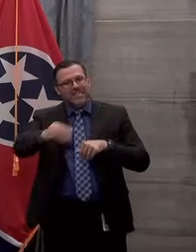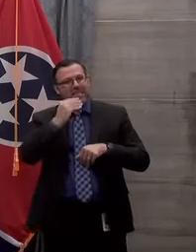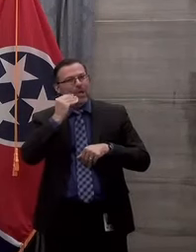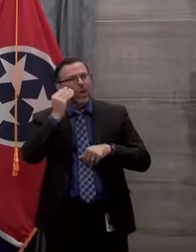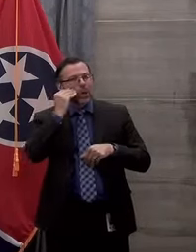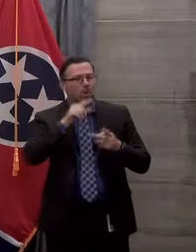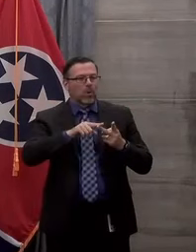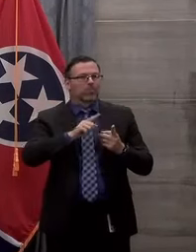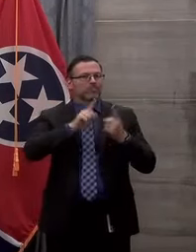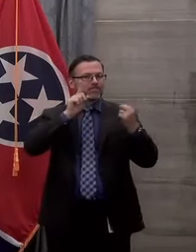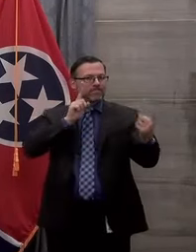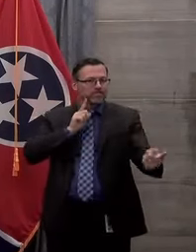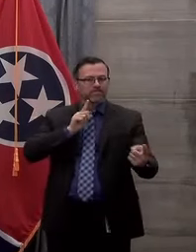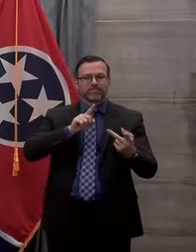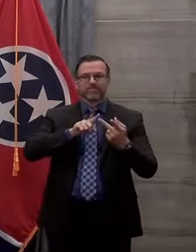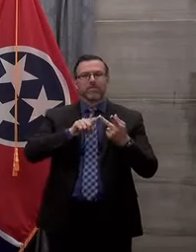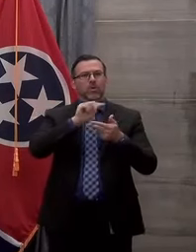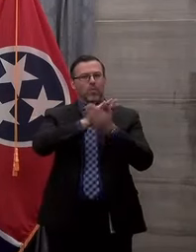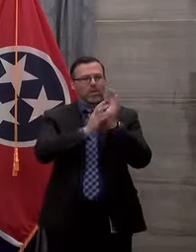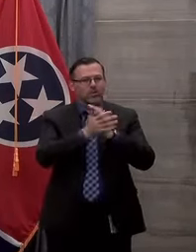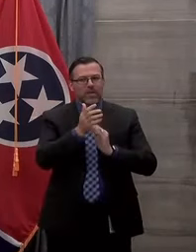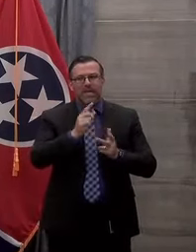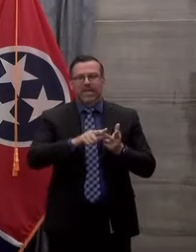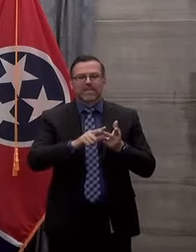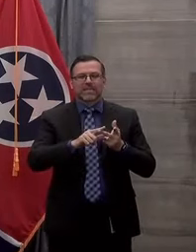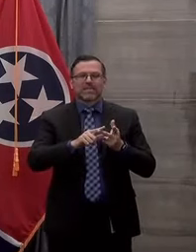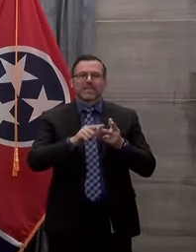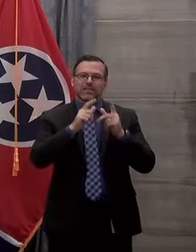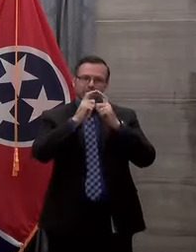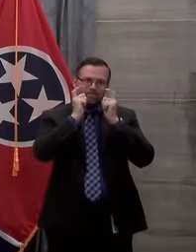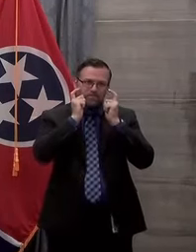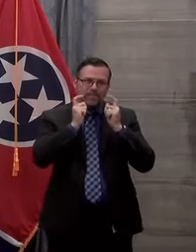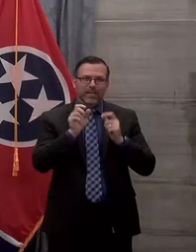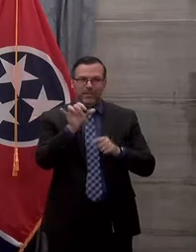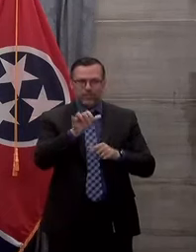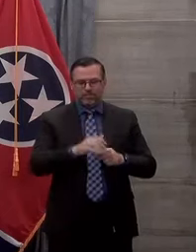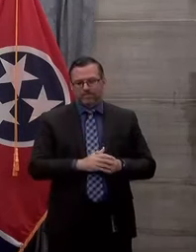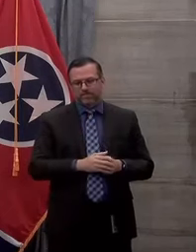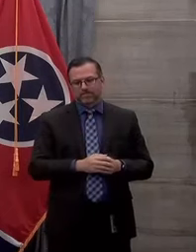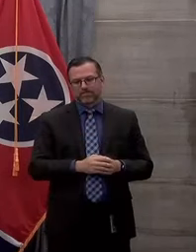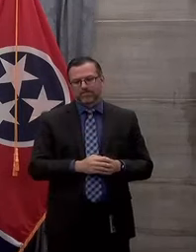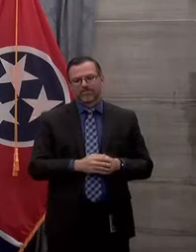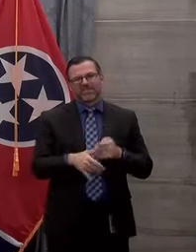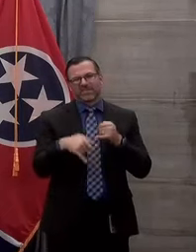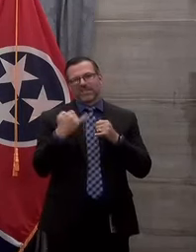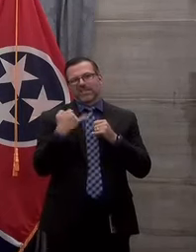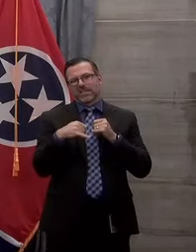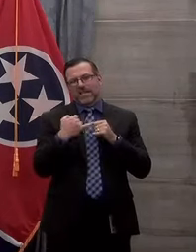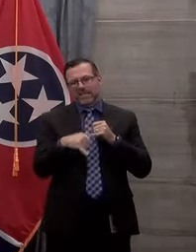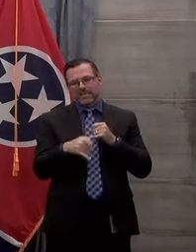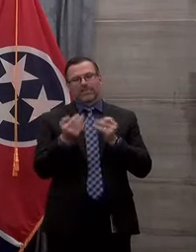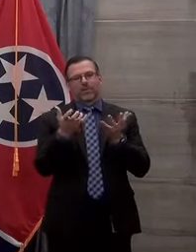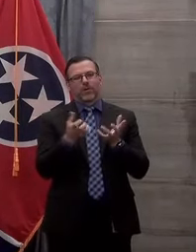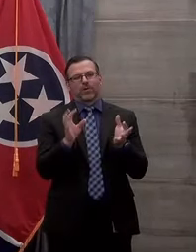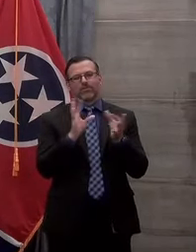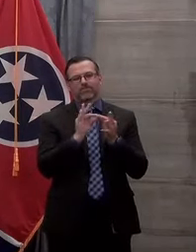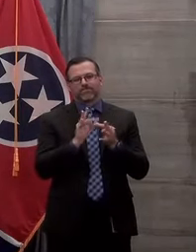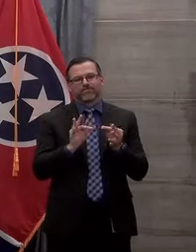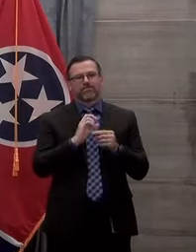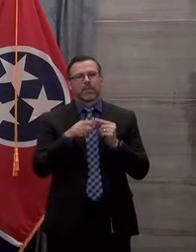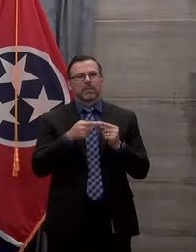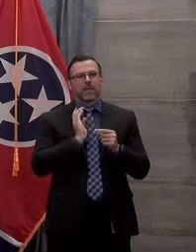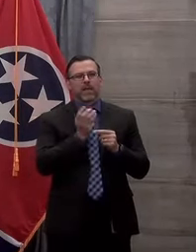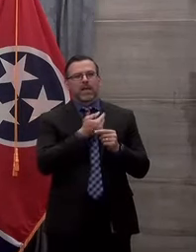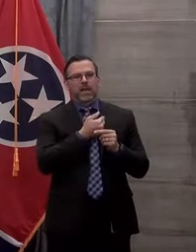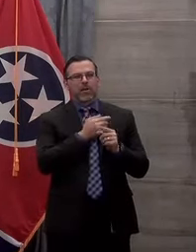and wear your cloth face coverings. And finally, I just want to reiterate our continued focused efforts